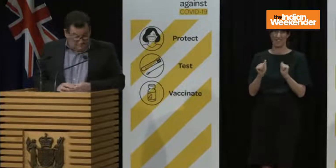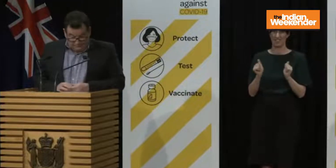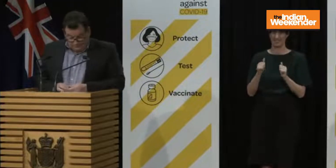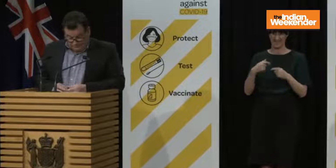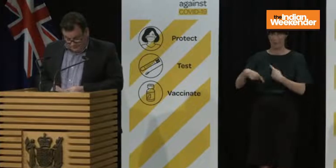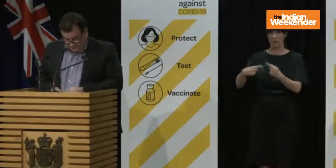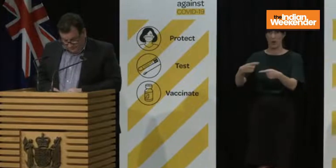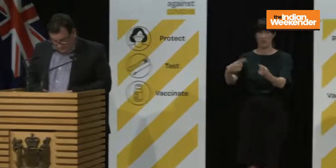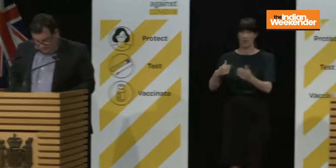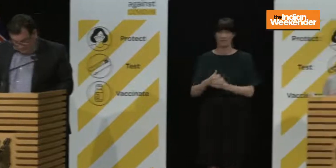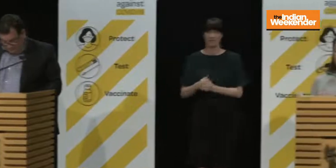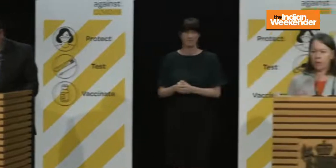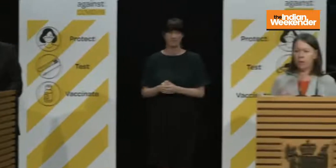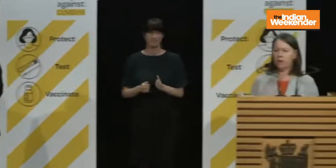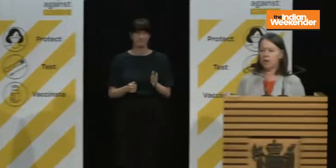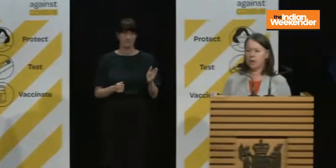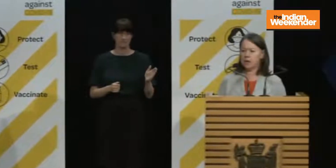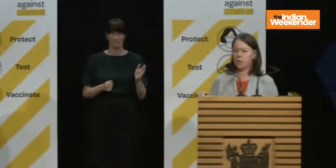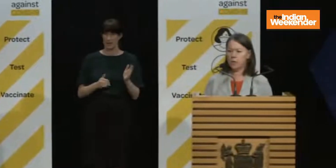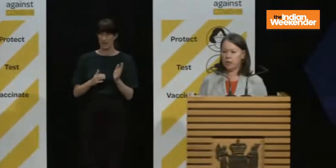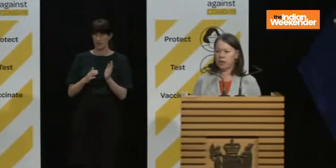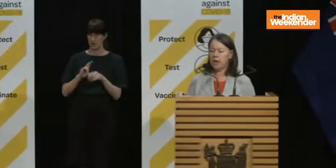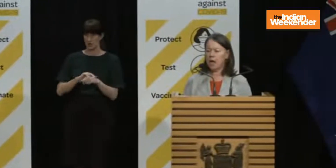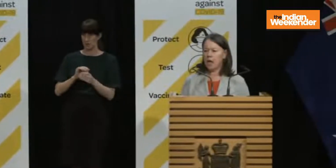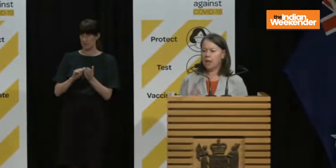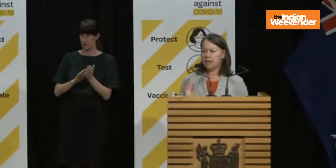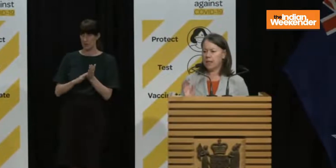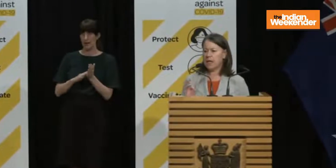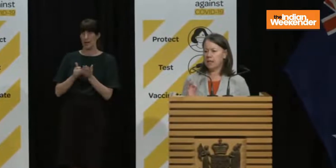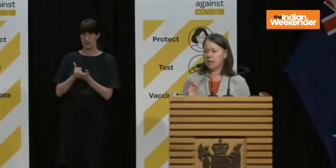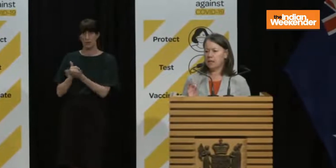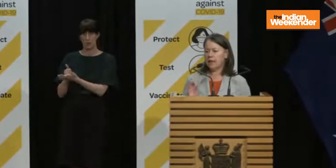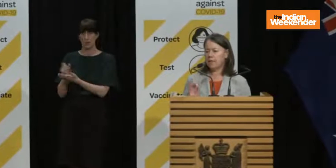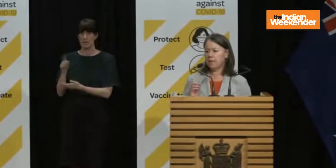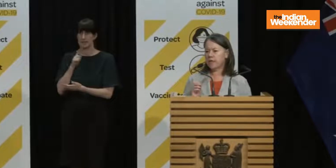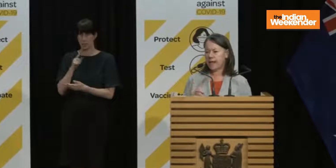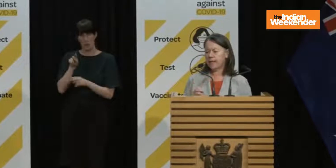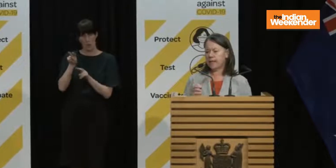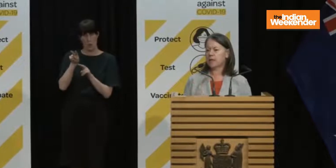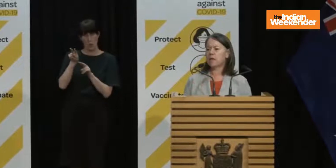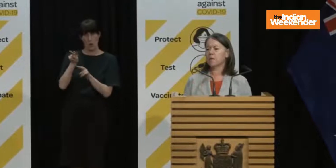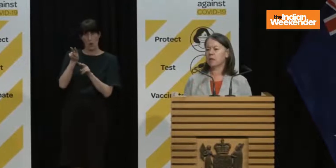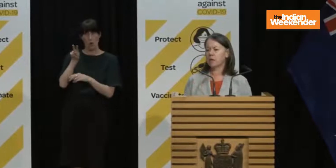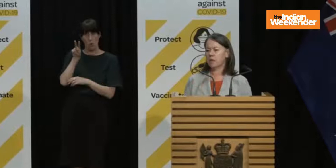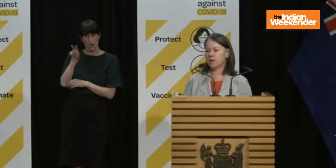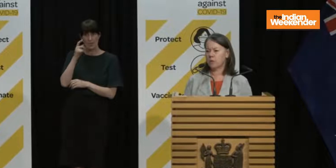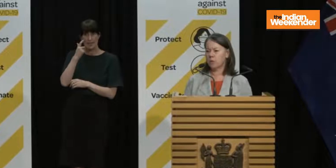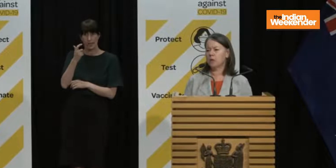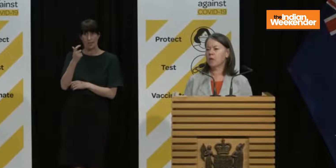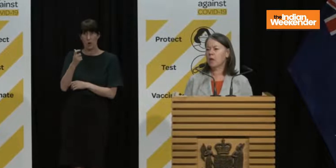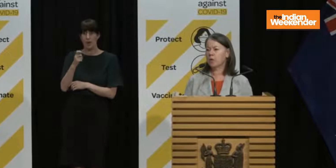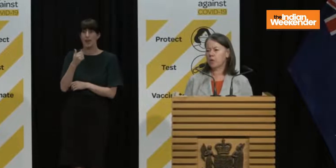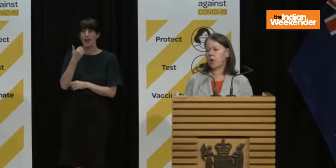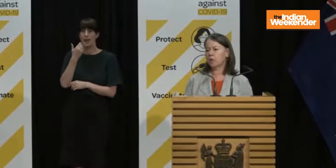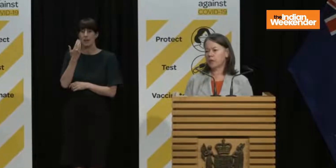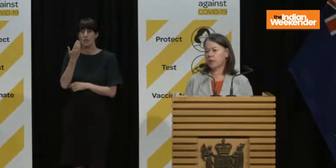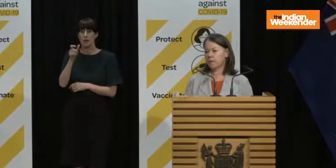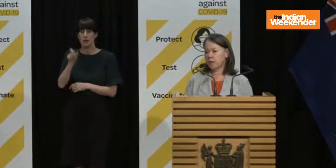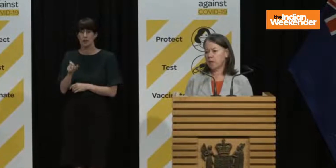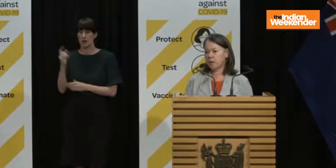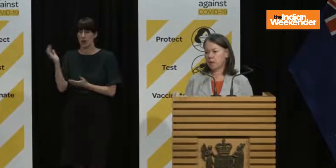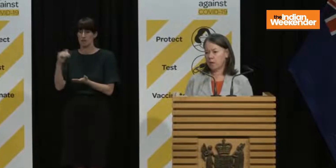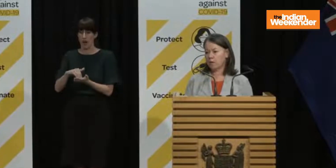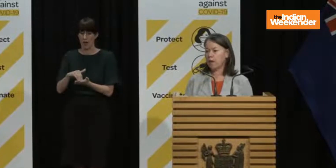I completely support that. We are closely watching. And just to add that every case that comes in across the border, we do whole